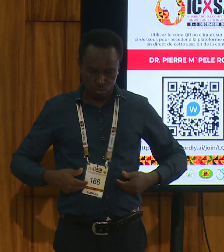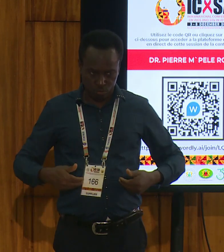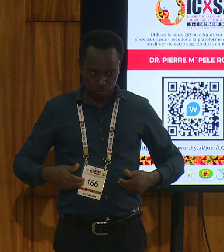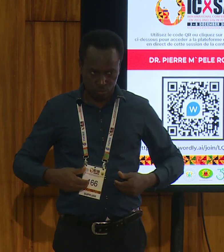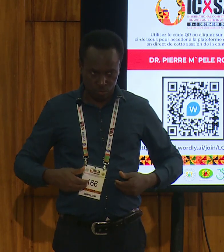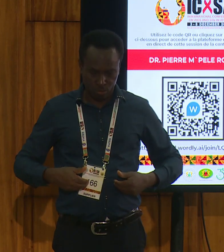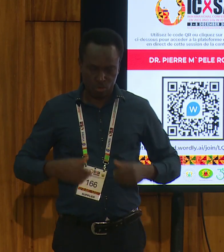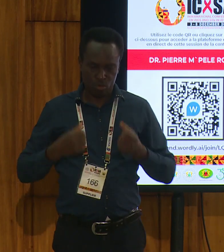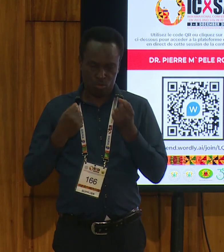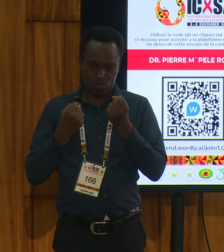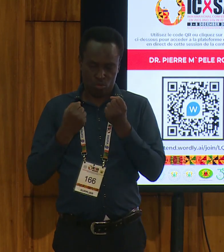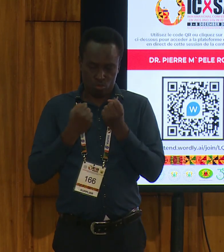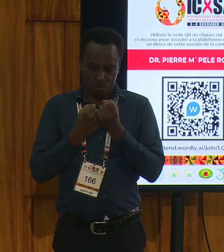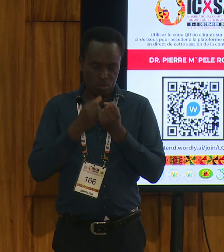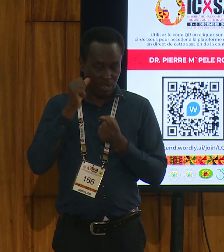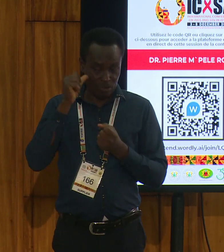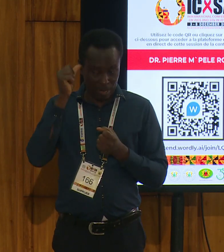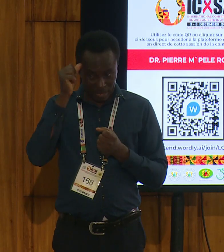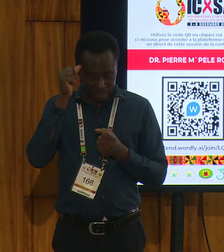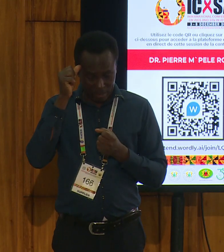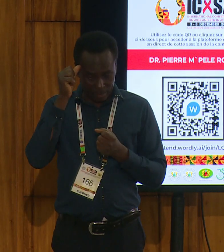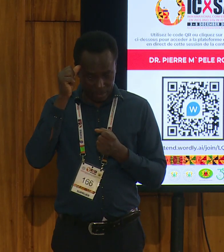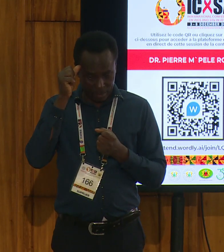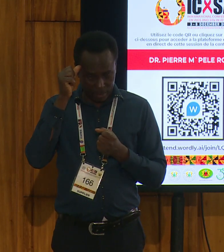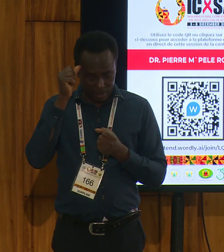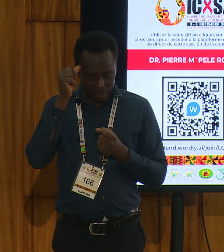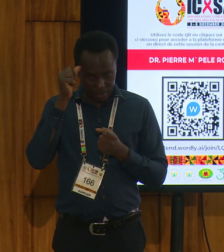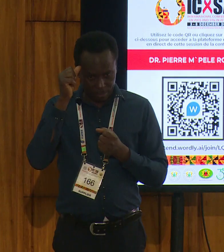good Samaritans,